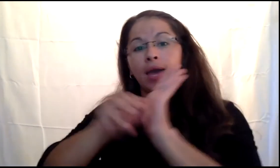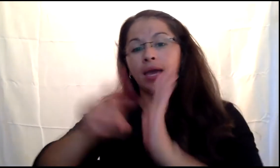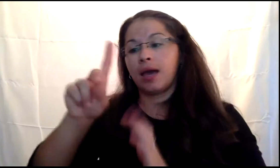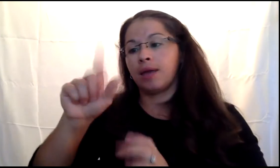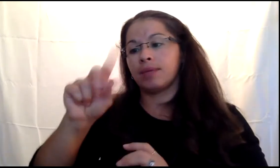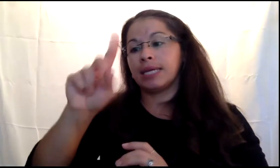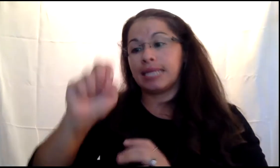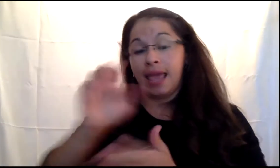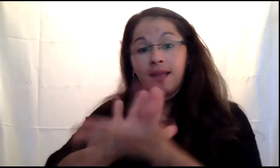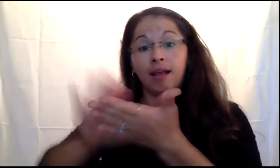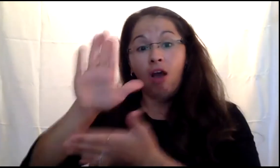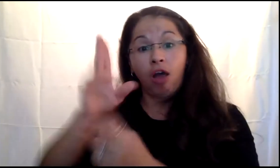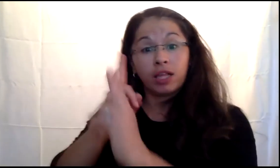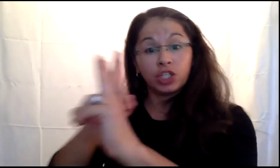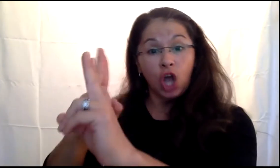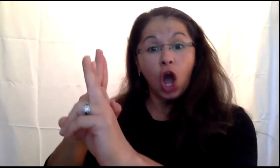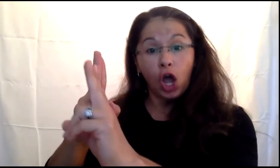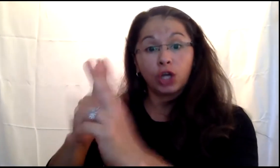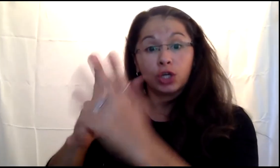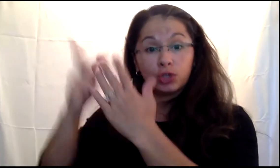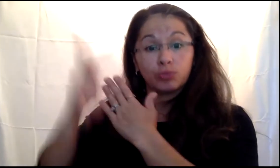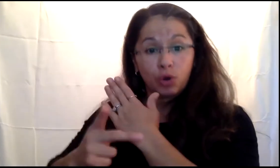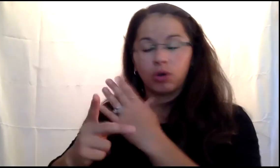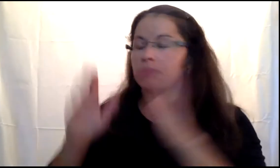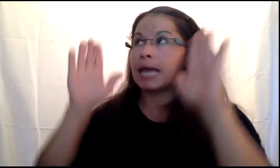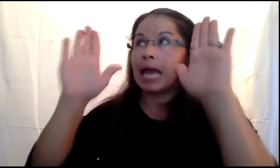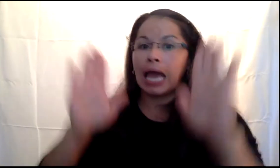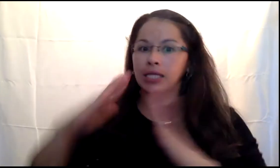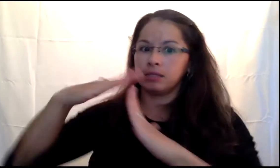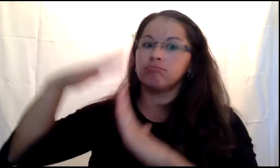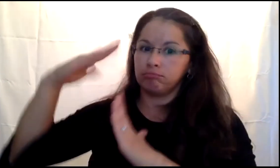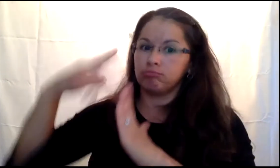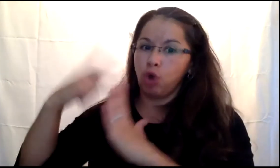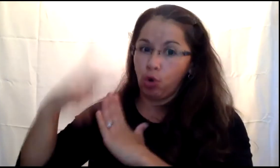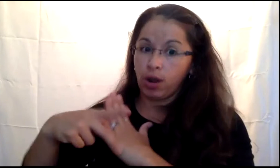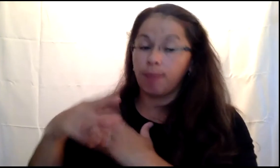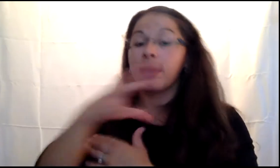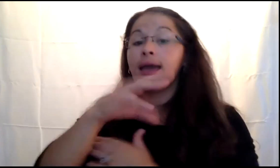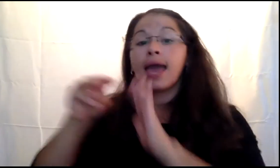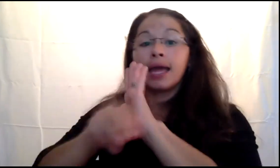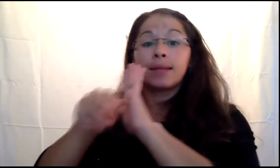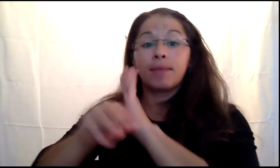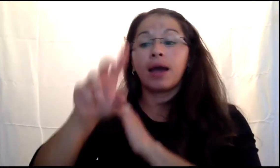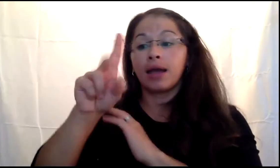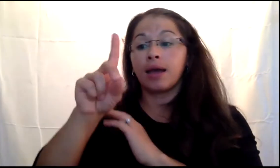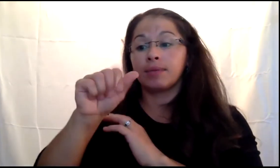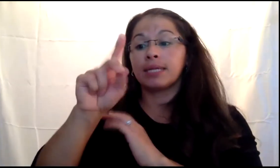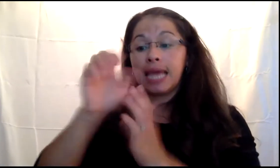program. And Miami-Dade College also offers the Dream.us.